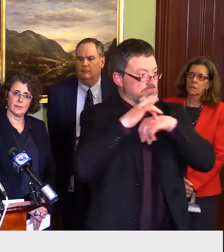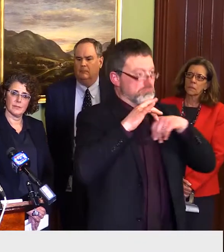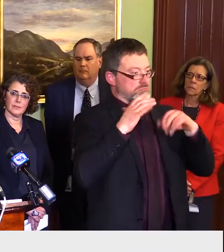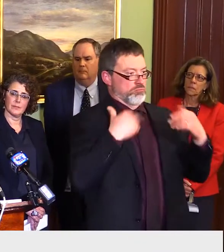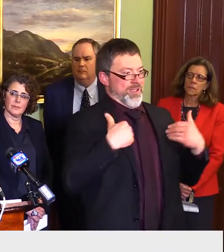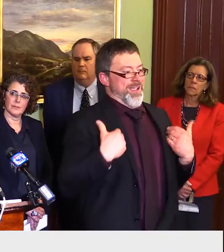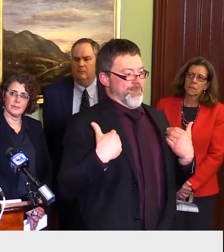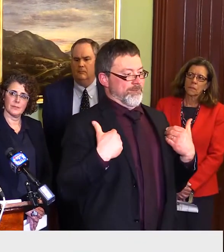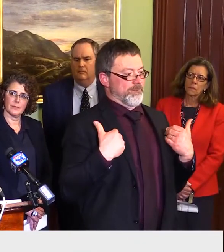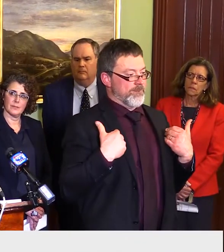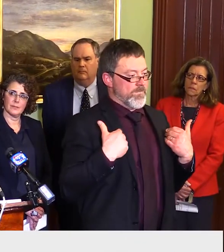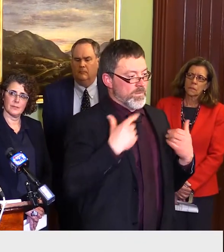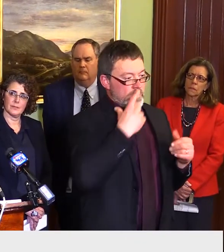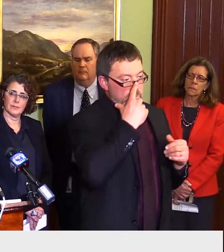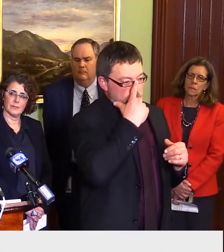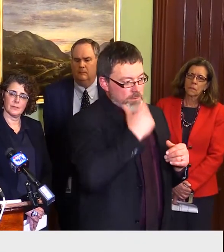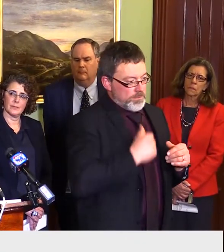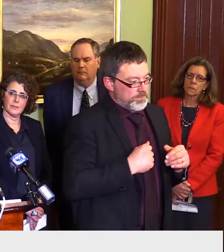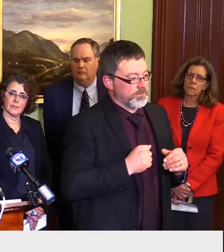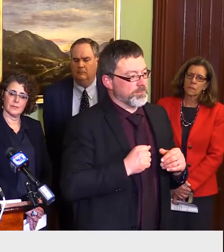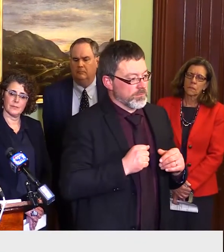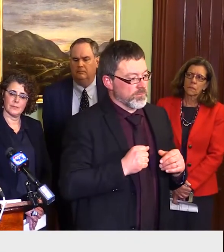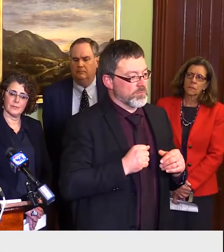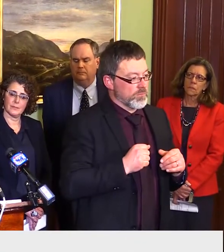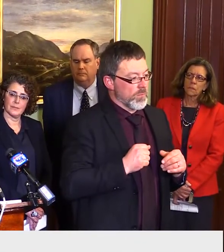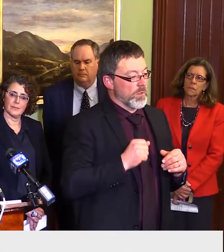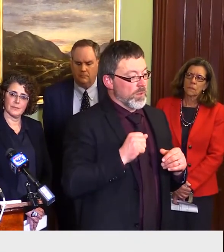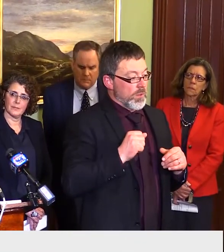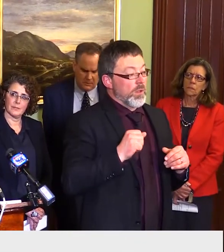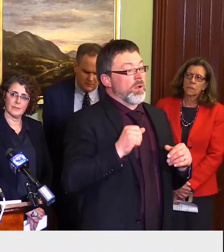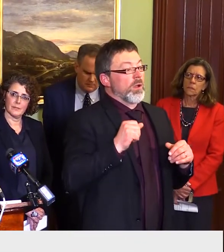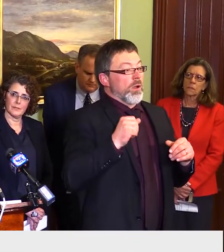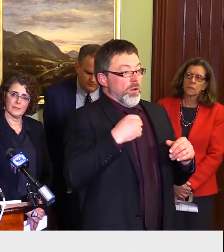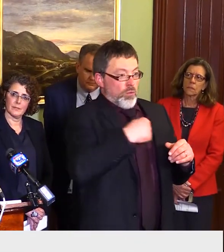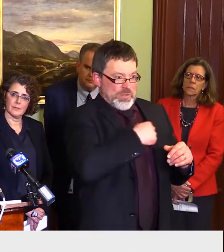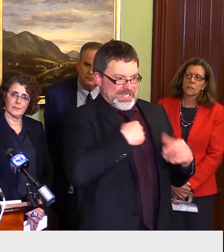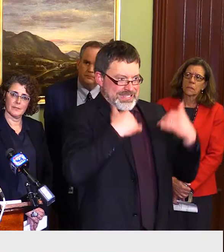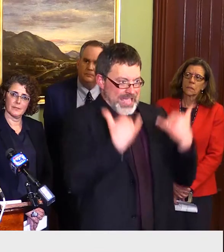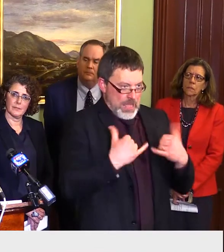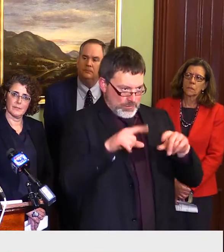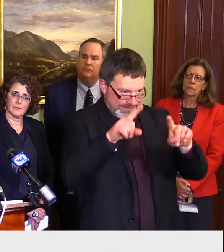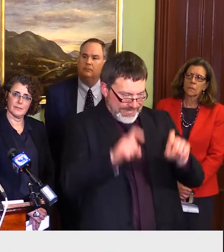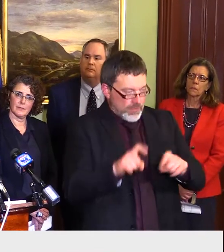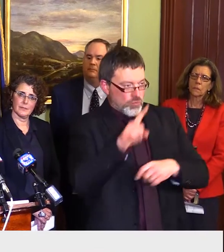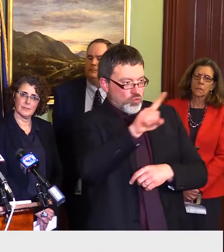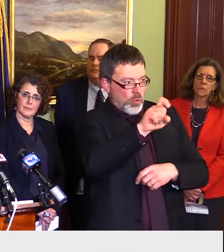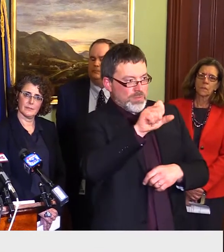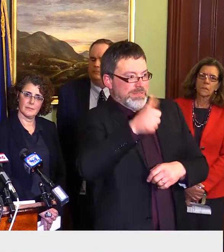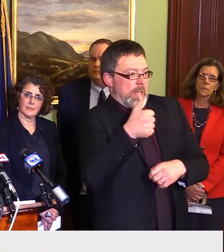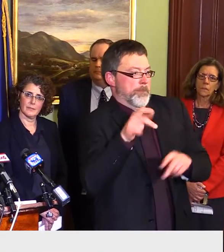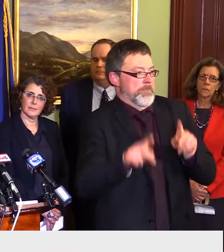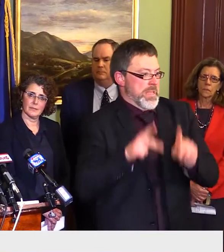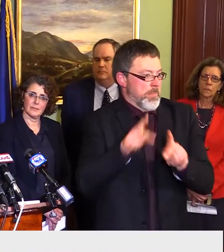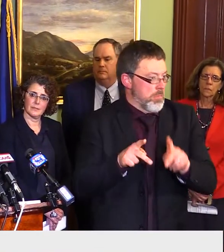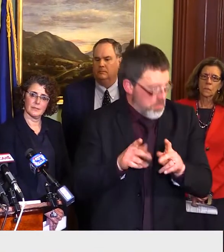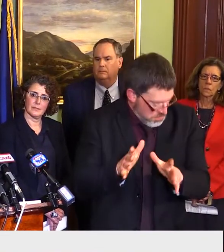110 individual patients, and those results are on the precipice of being reported